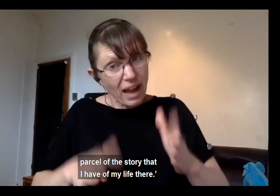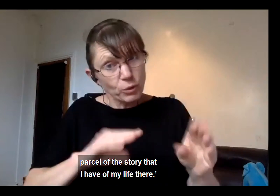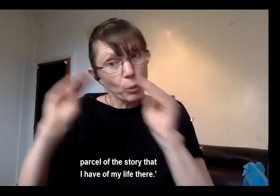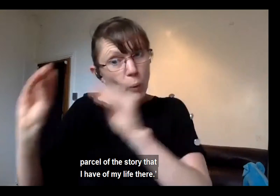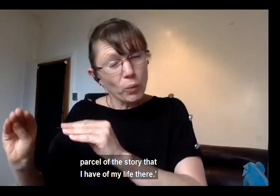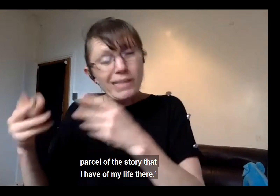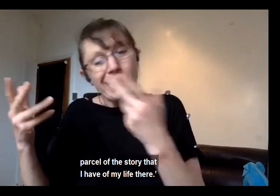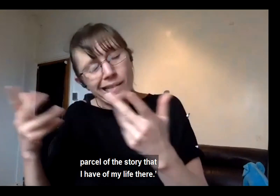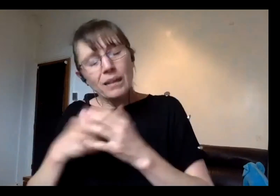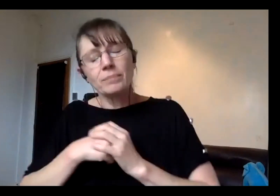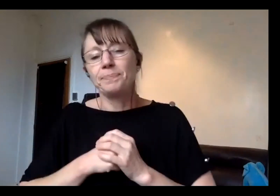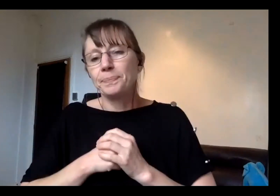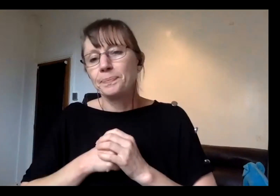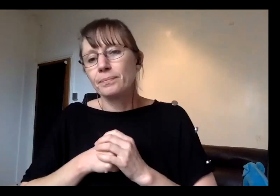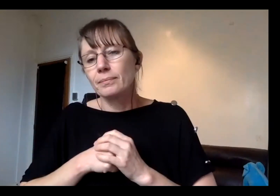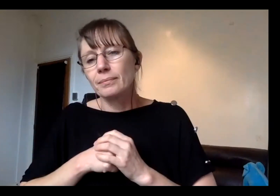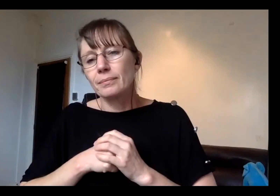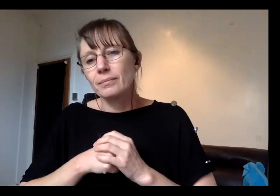So